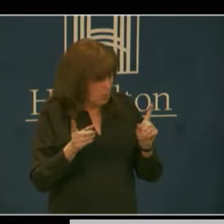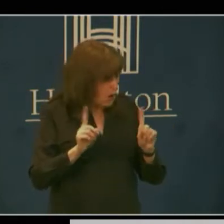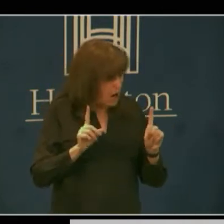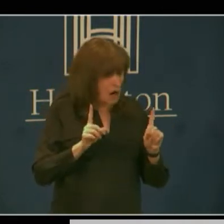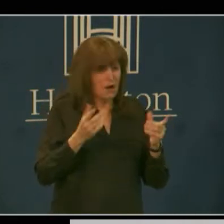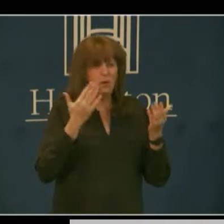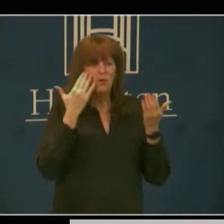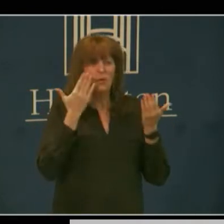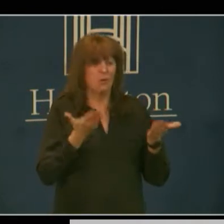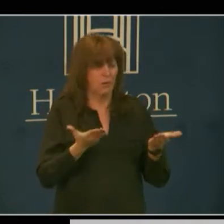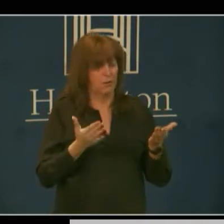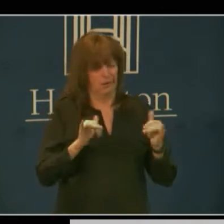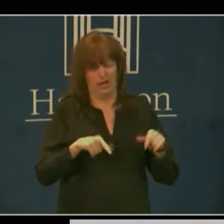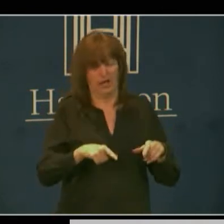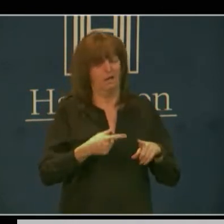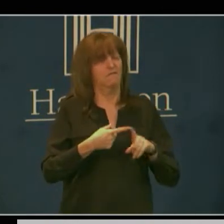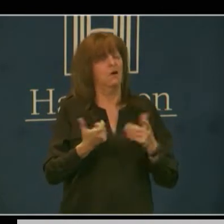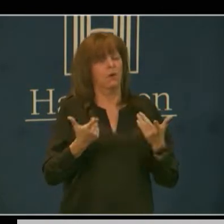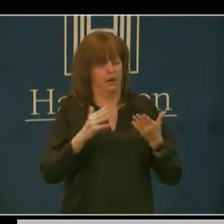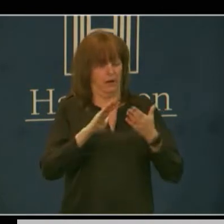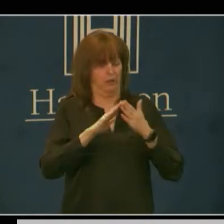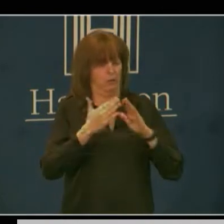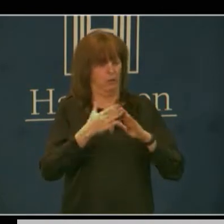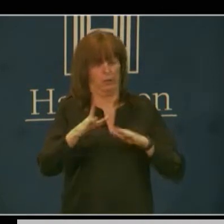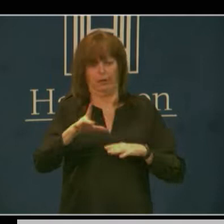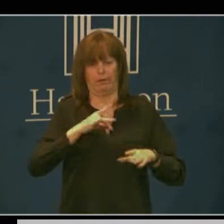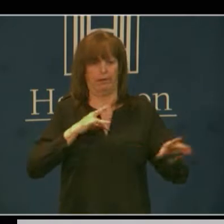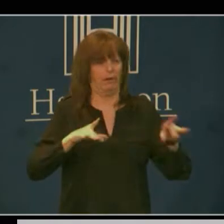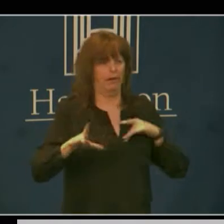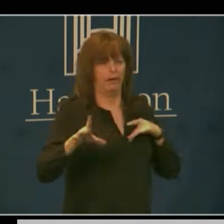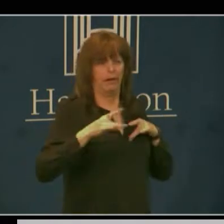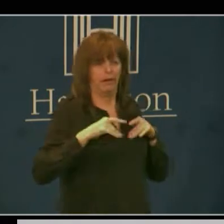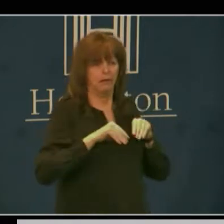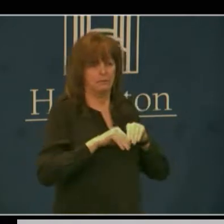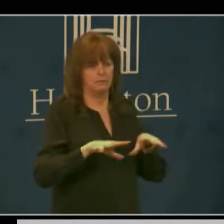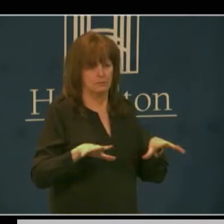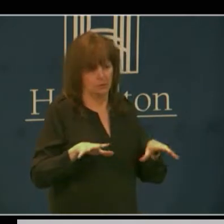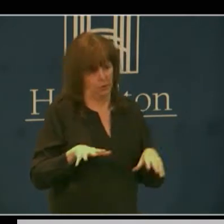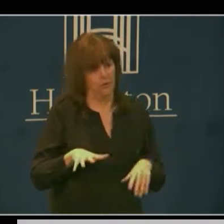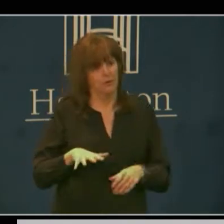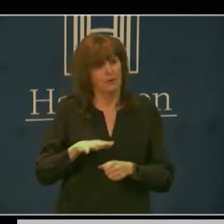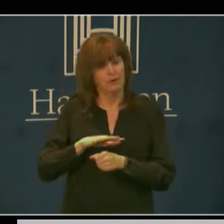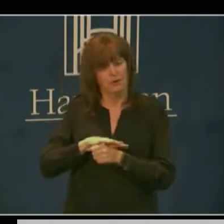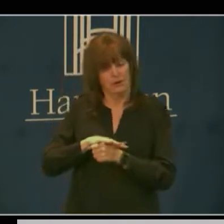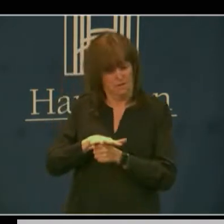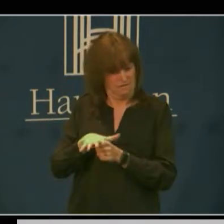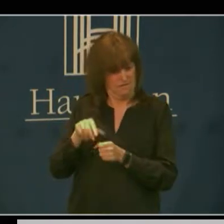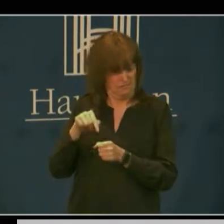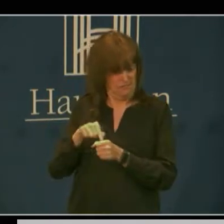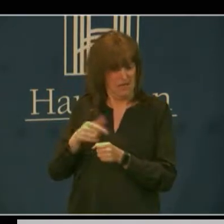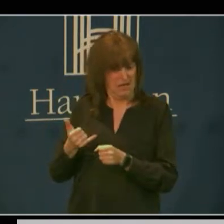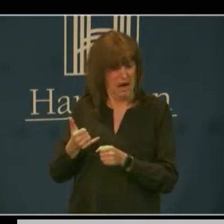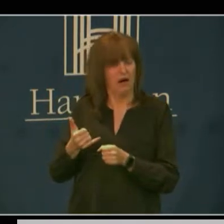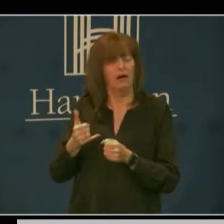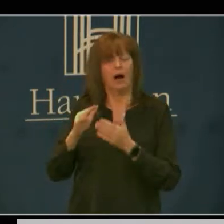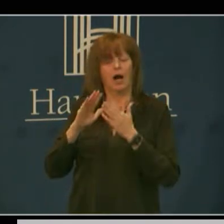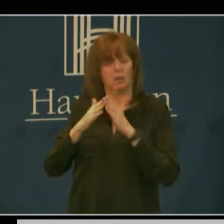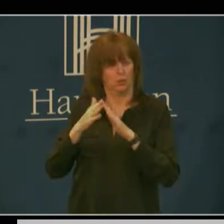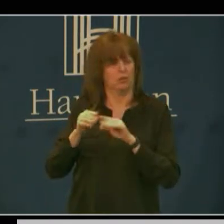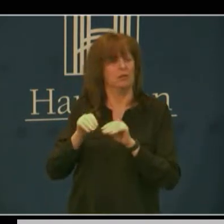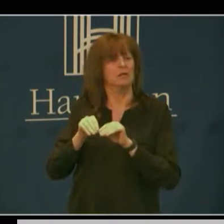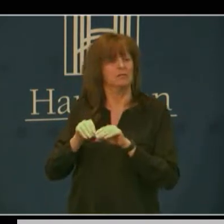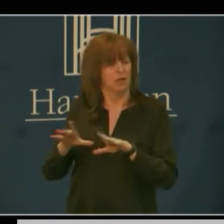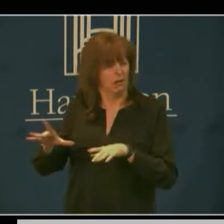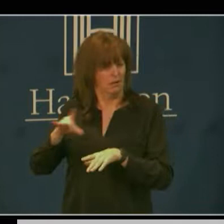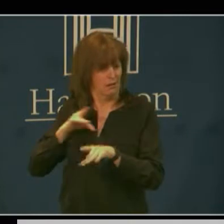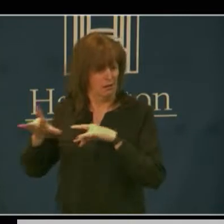spread, and we're starting to transition to community spread. And that's where I think, as the mayor has alluded to, the strategy